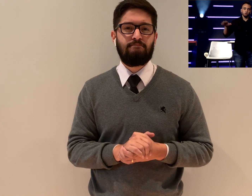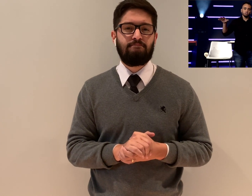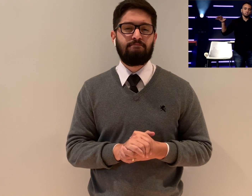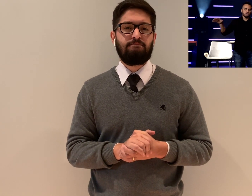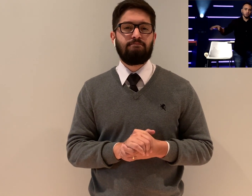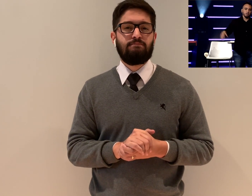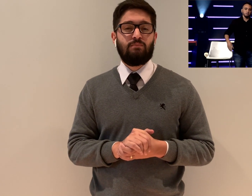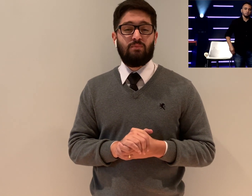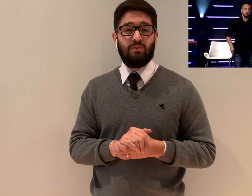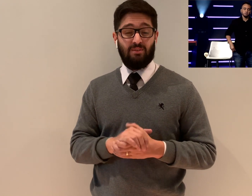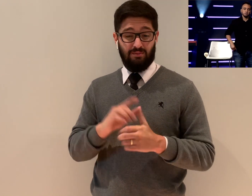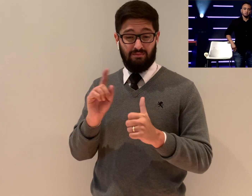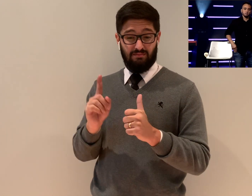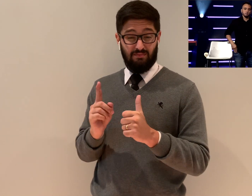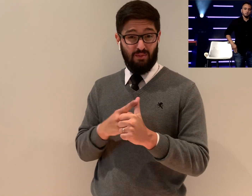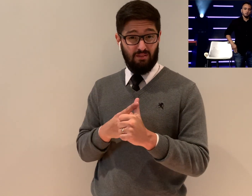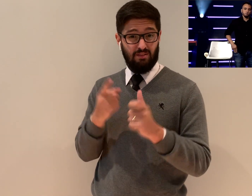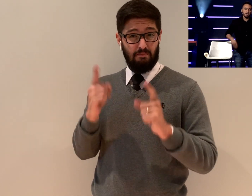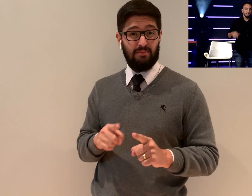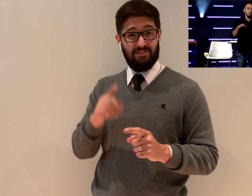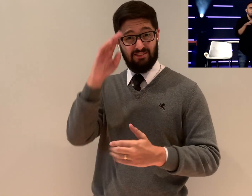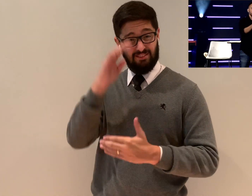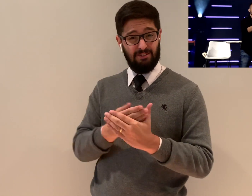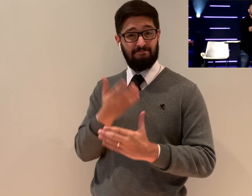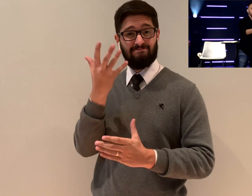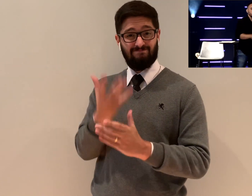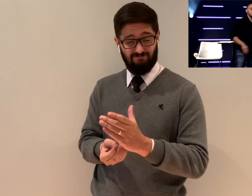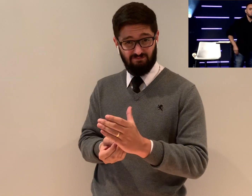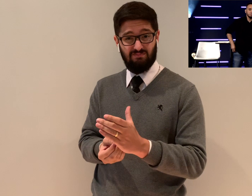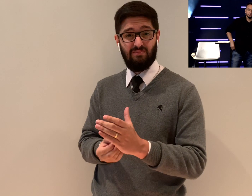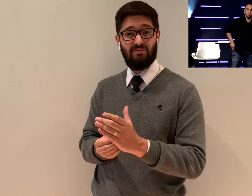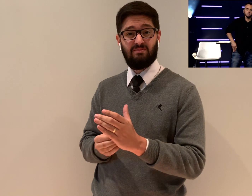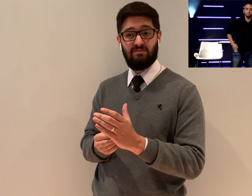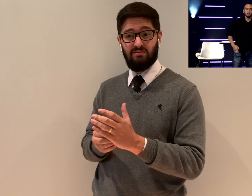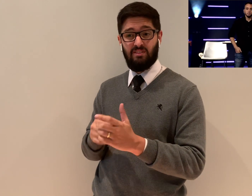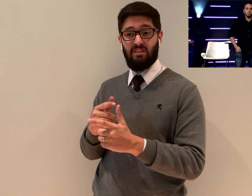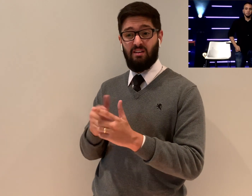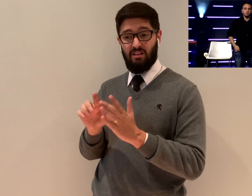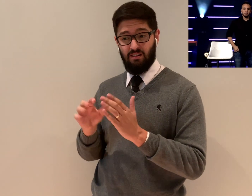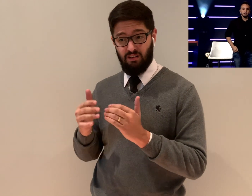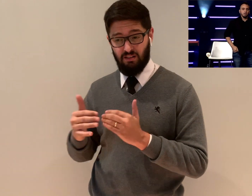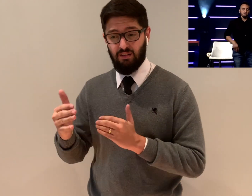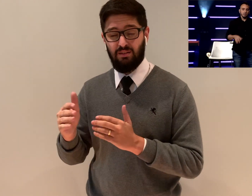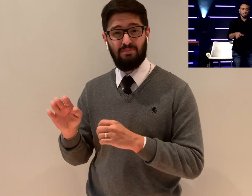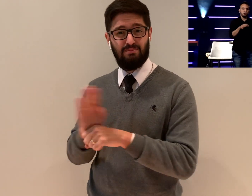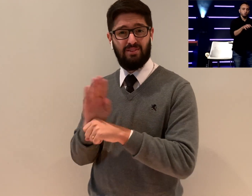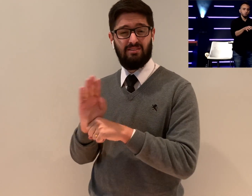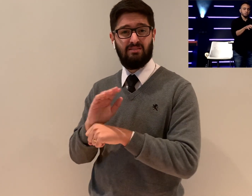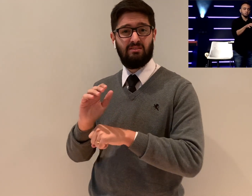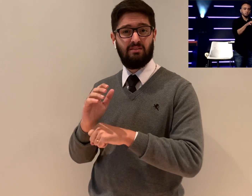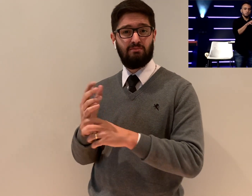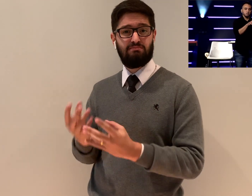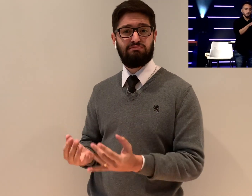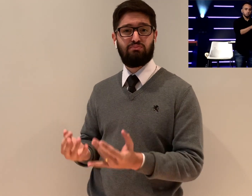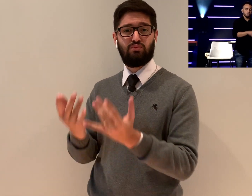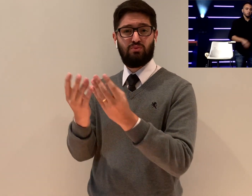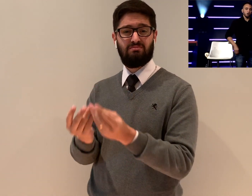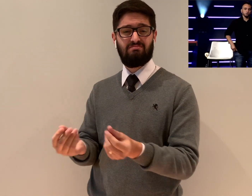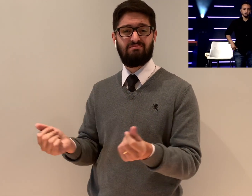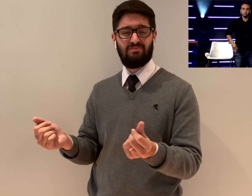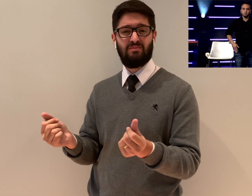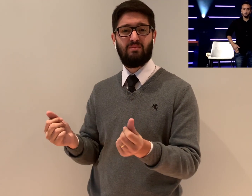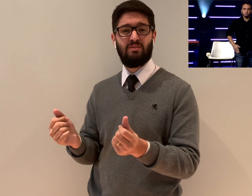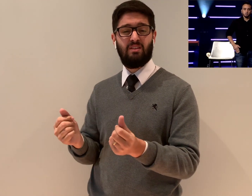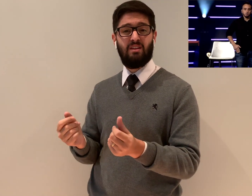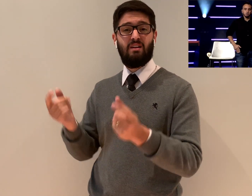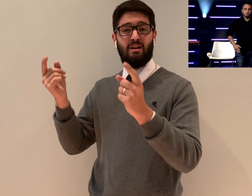First, he loses his son. Then he loses some of his businesses. And then he loses his three